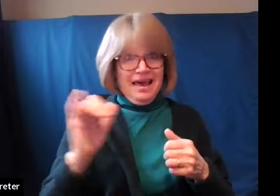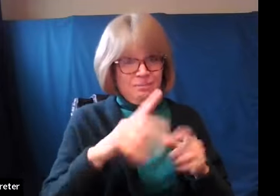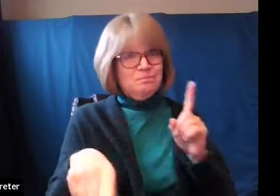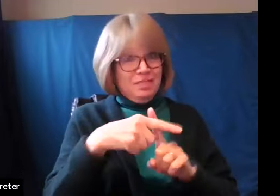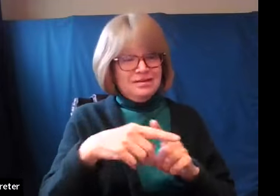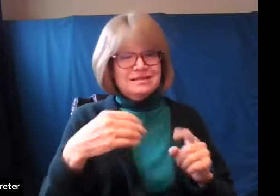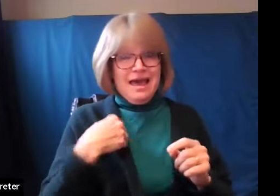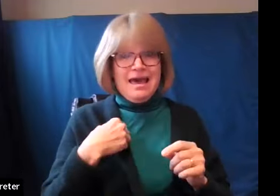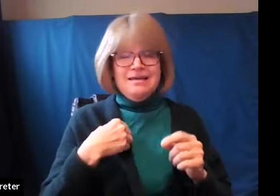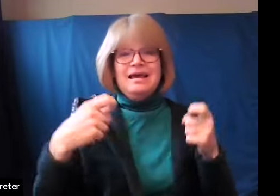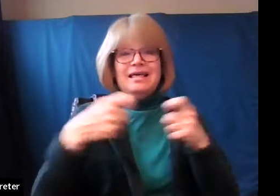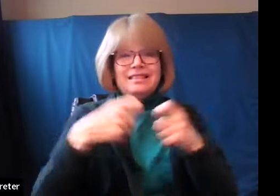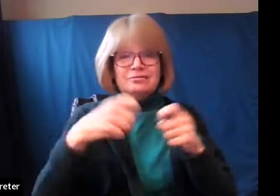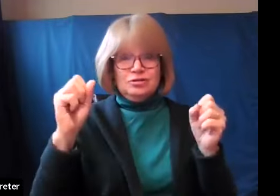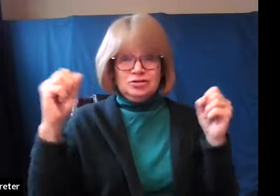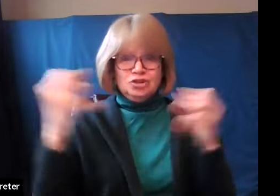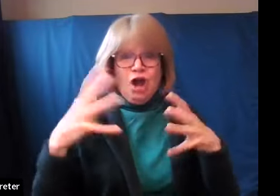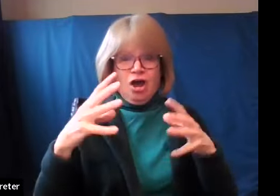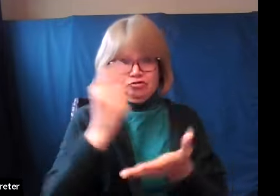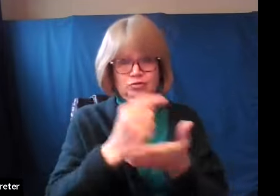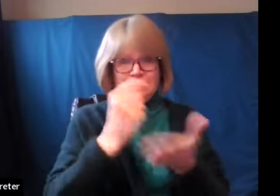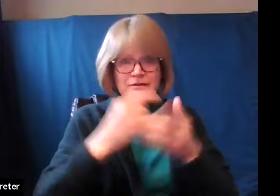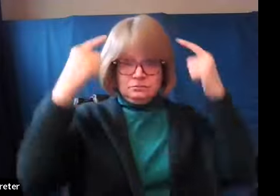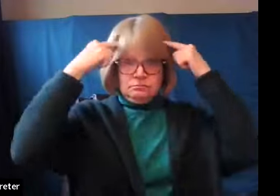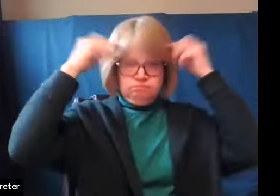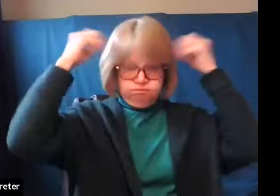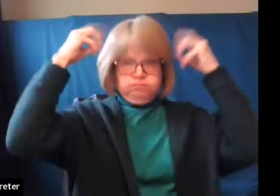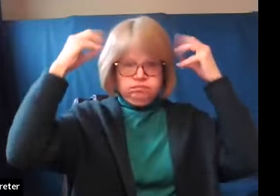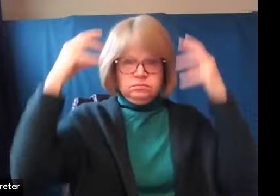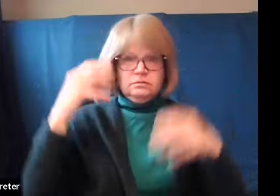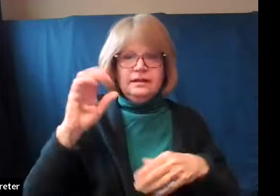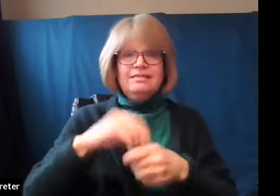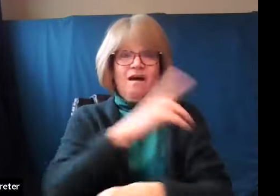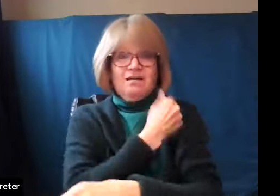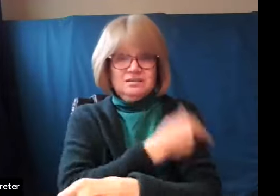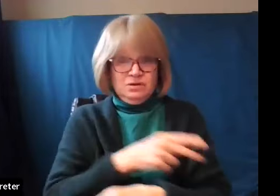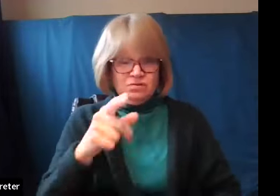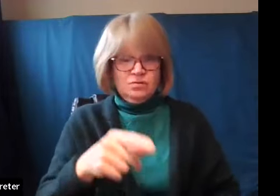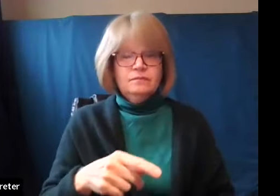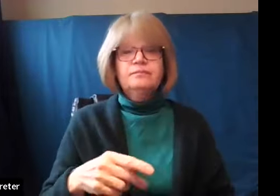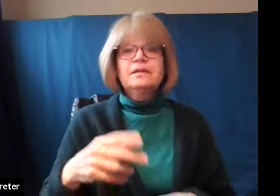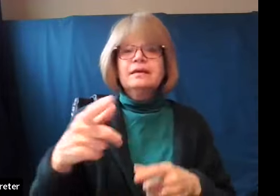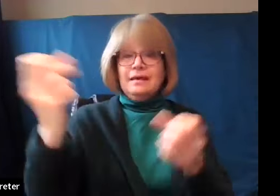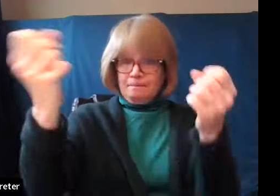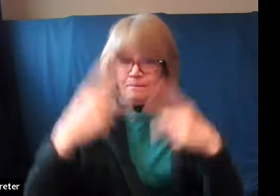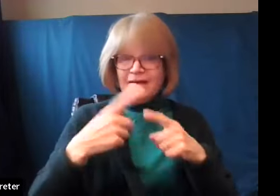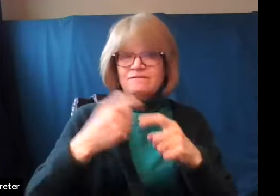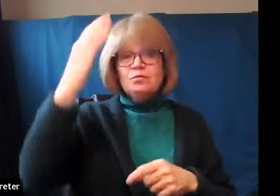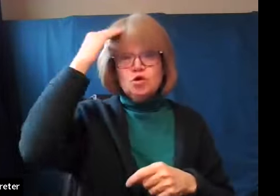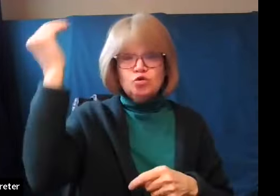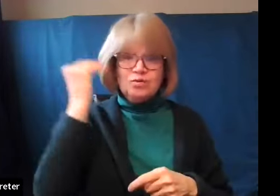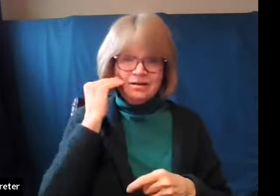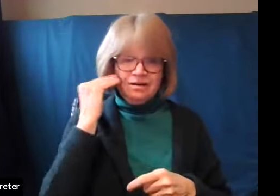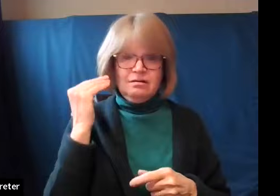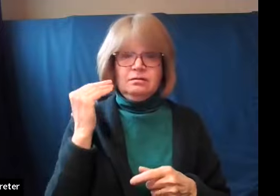treatments at the Commonwealth Psychiatric Hospital. His troubled emotional return from the Korean police action was